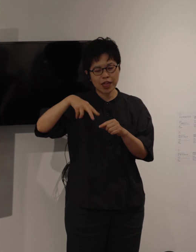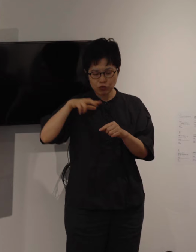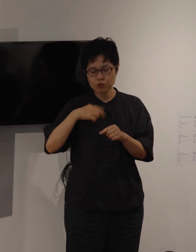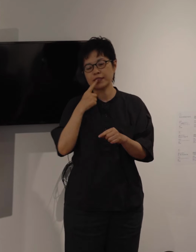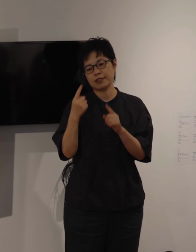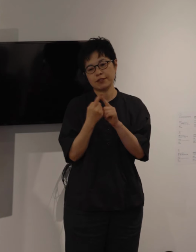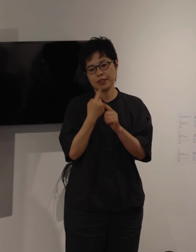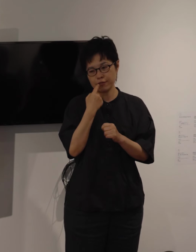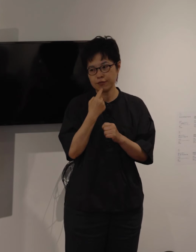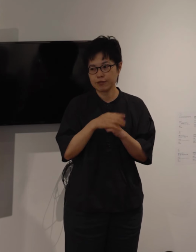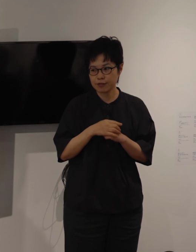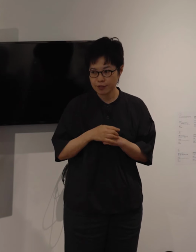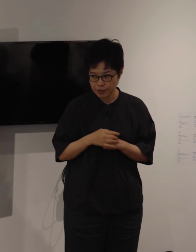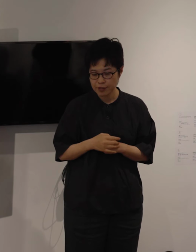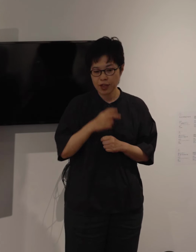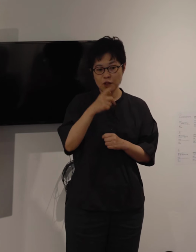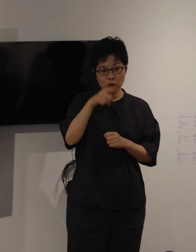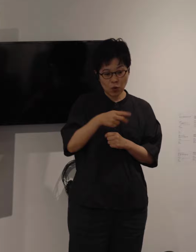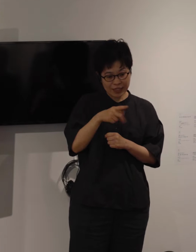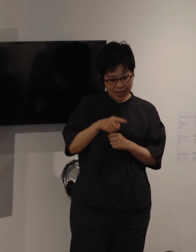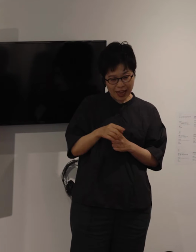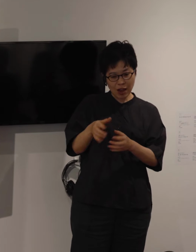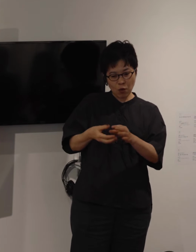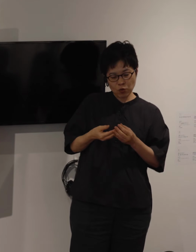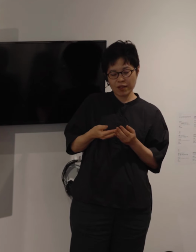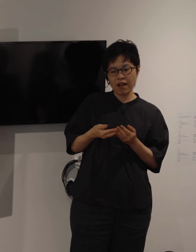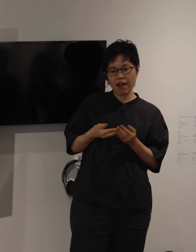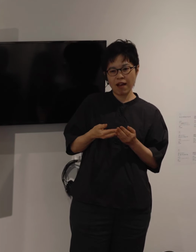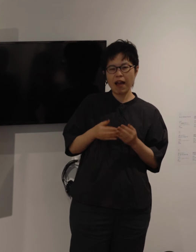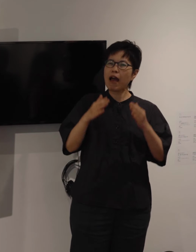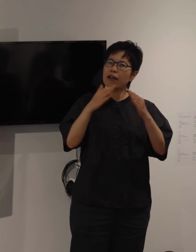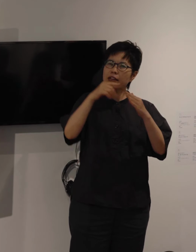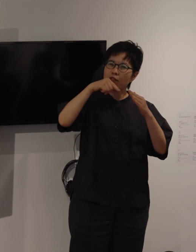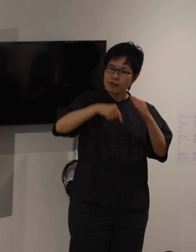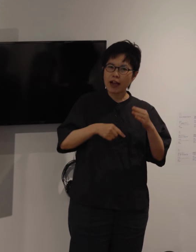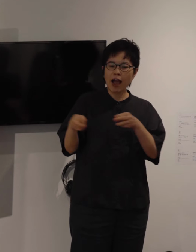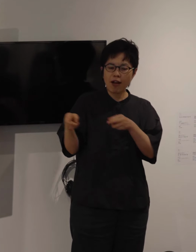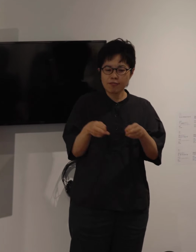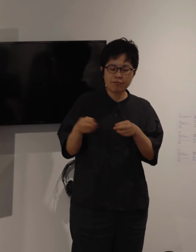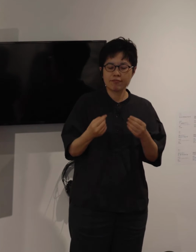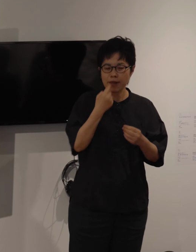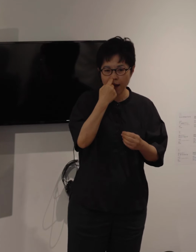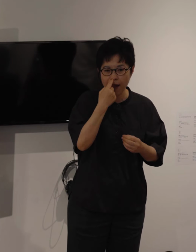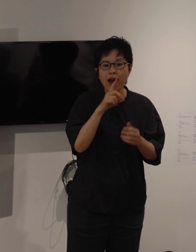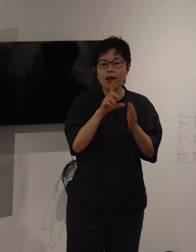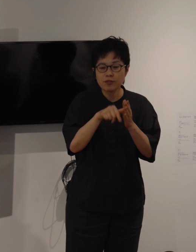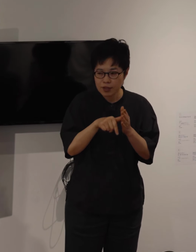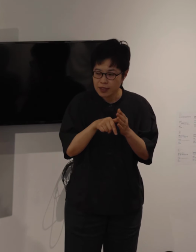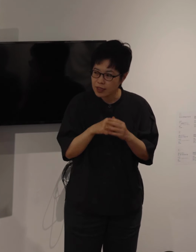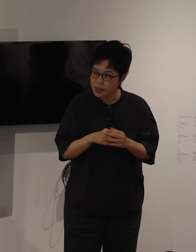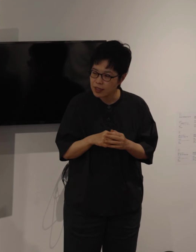since Roger has passed away to help sort out his house. And now his whole archive of letters with